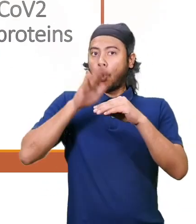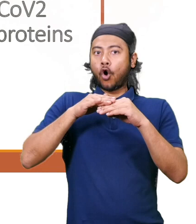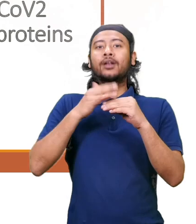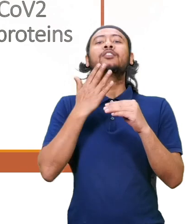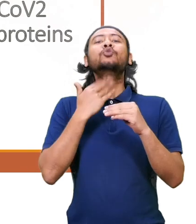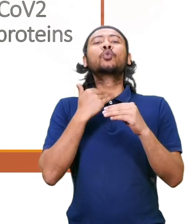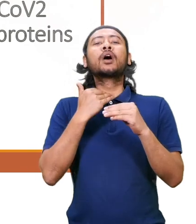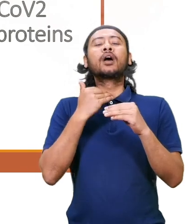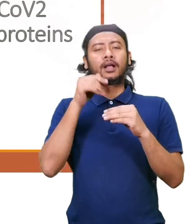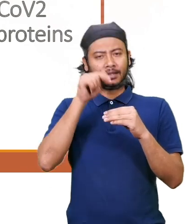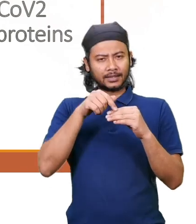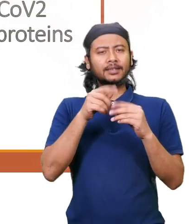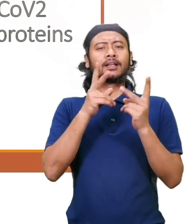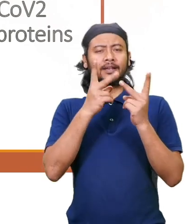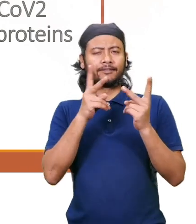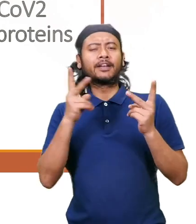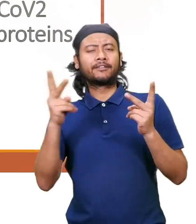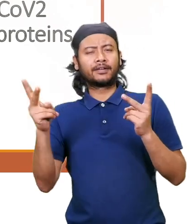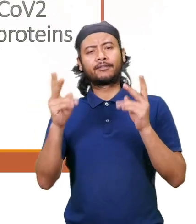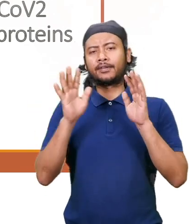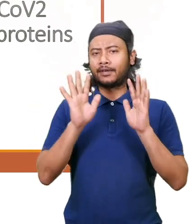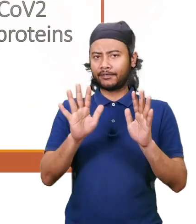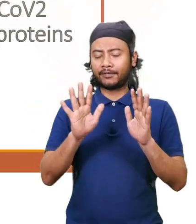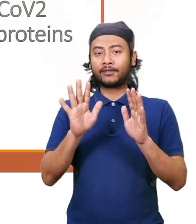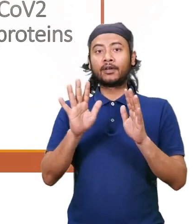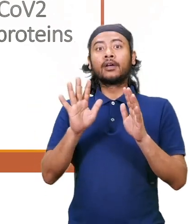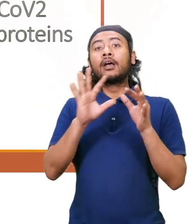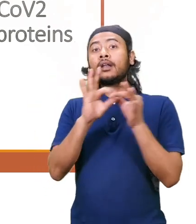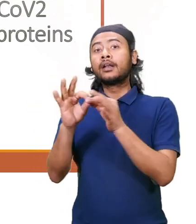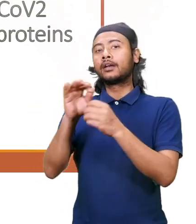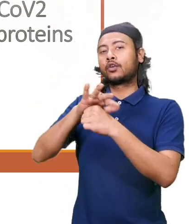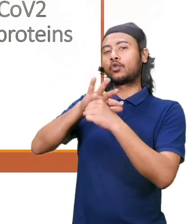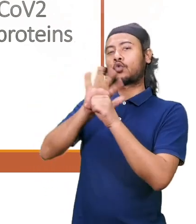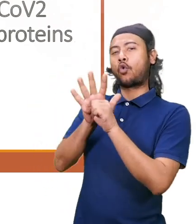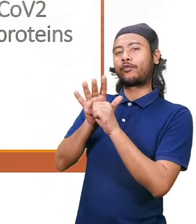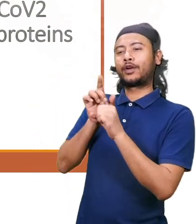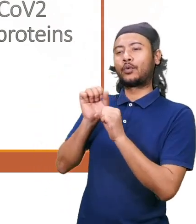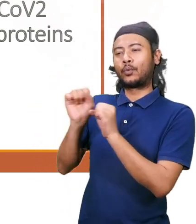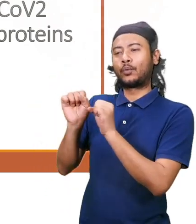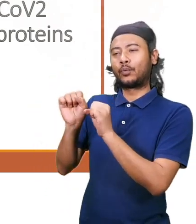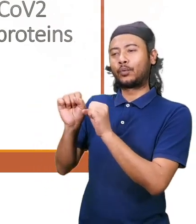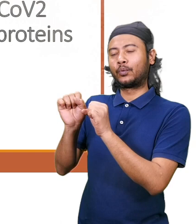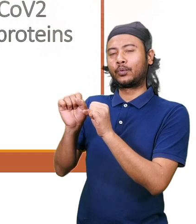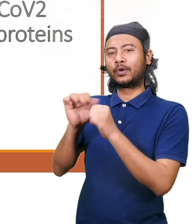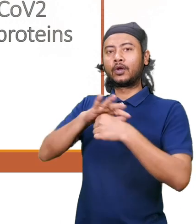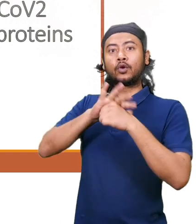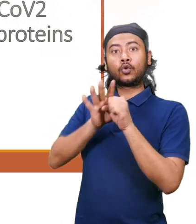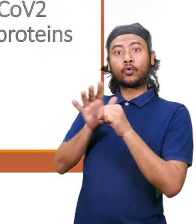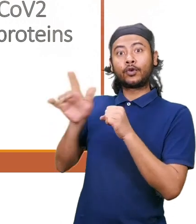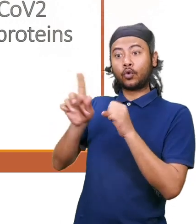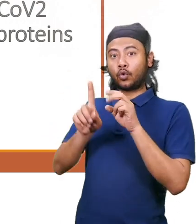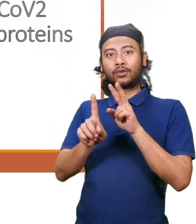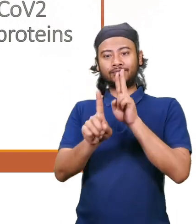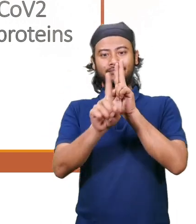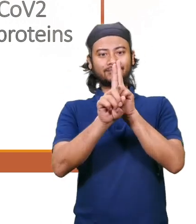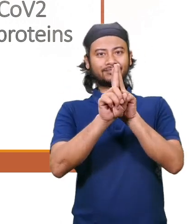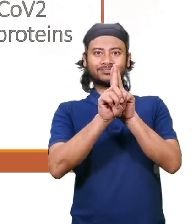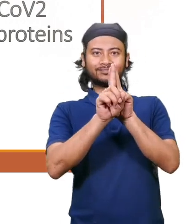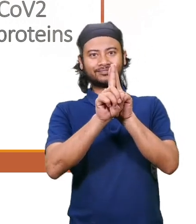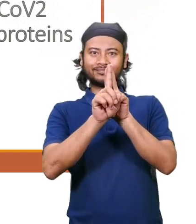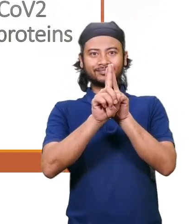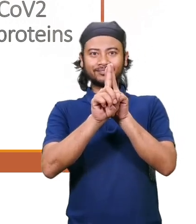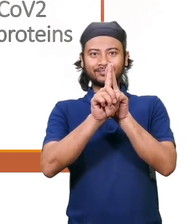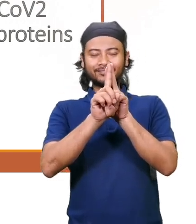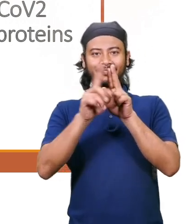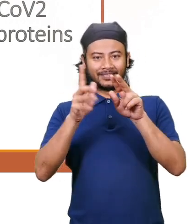There are several glycoproteins and structural proteins or structural proteins on